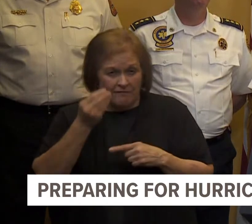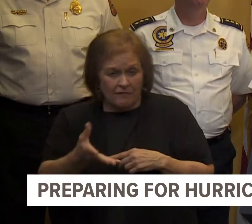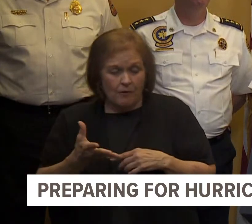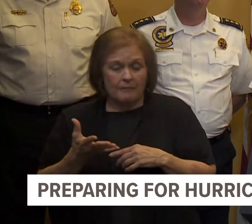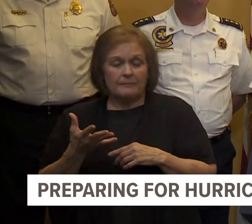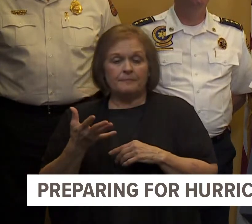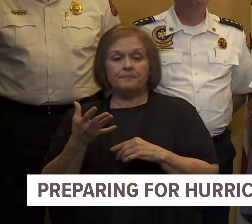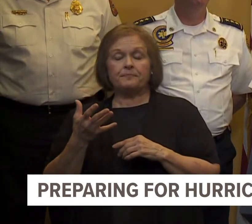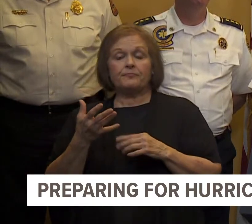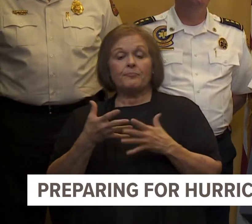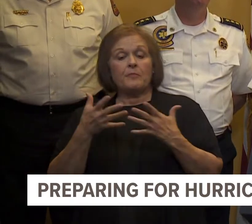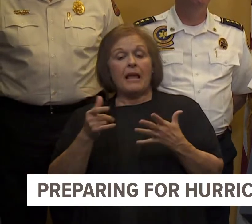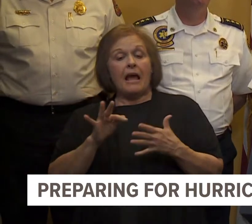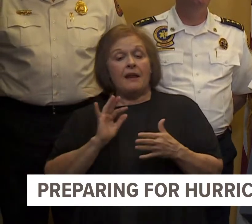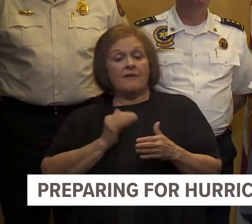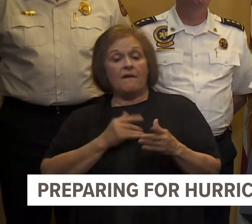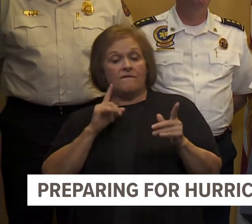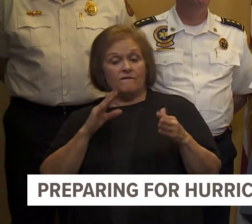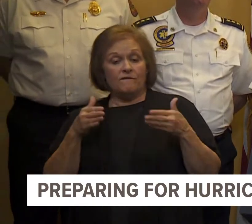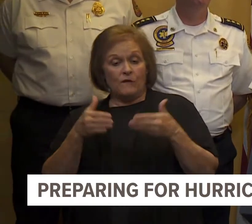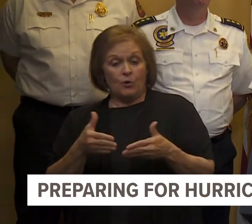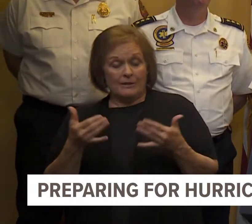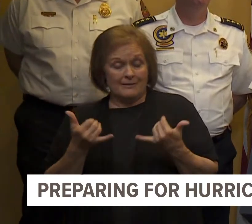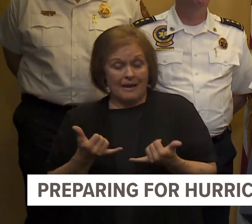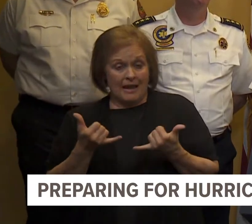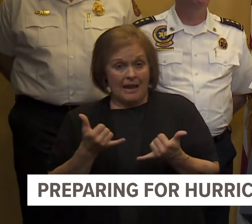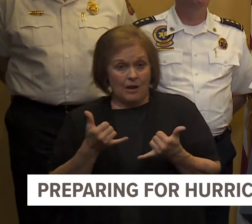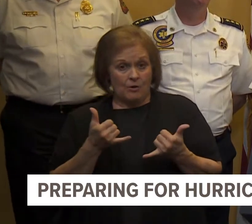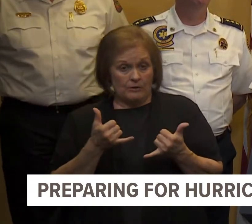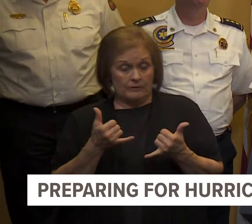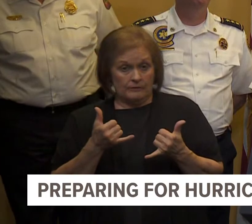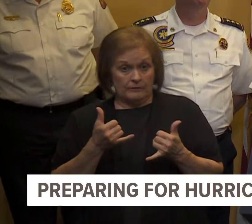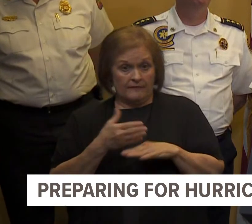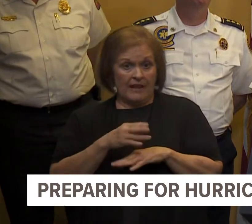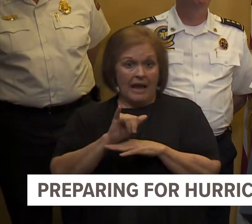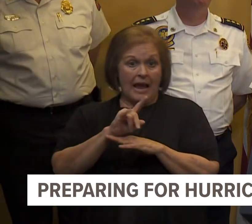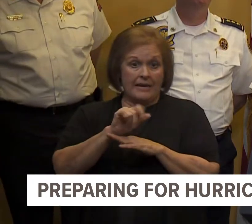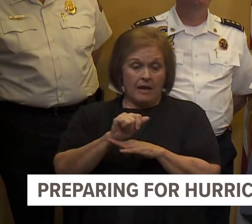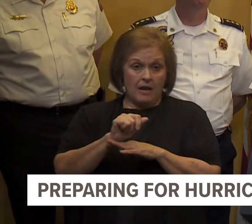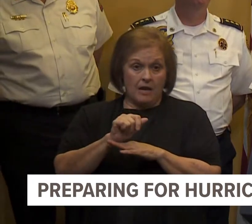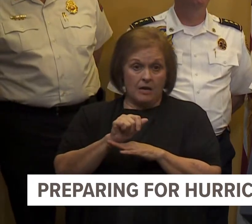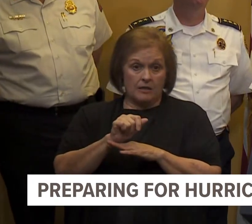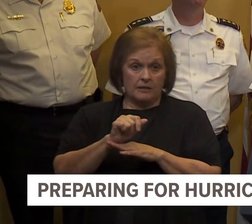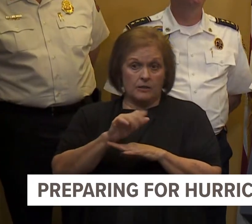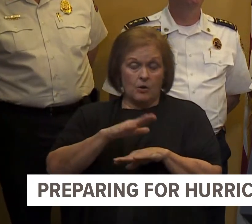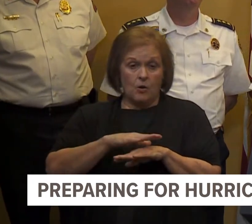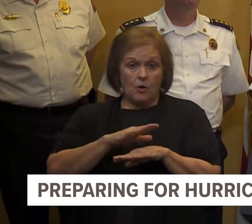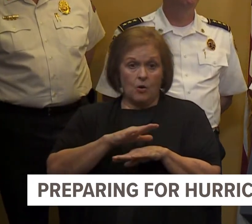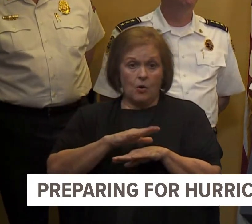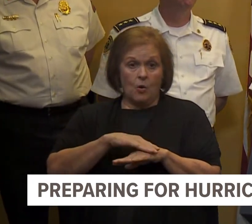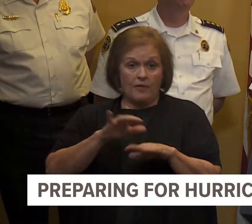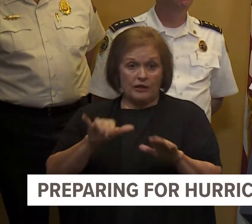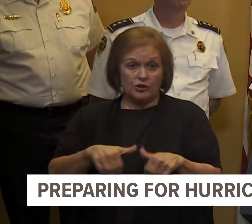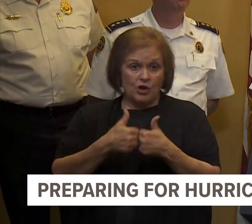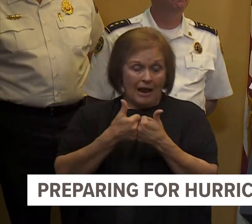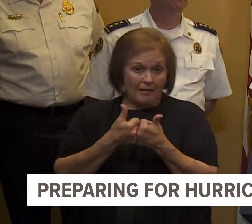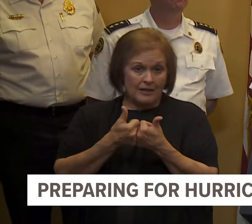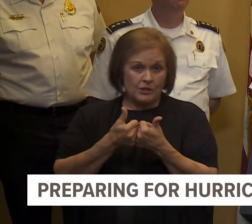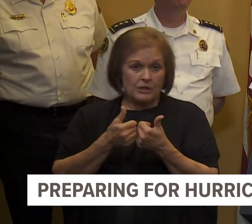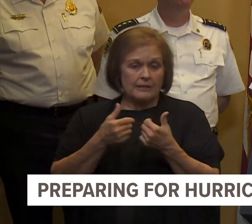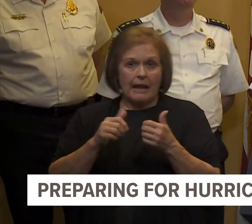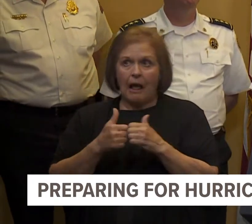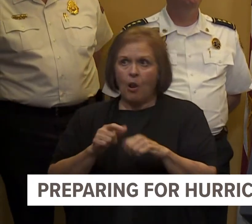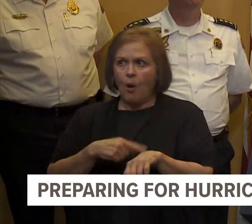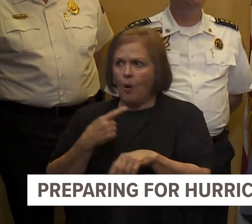really, like the mayor said, a lot of our focus now, particularly post-Ida, is both on the challenges of longer-term